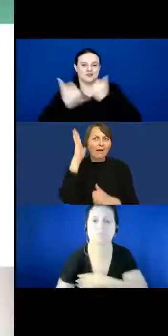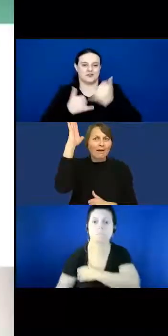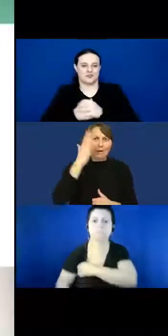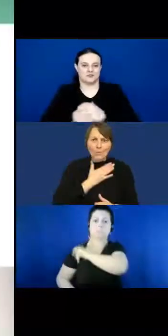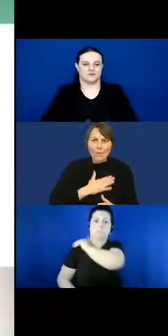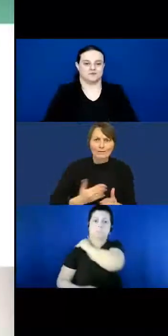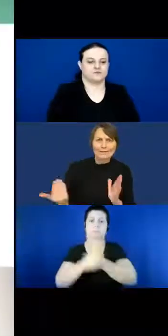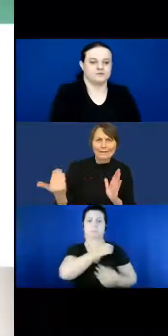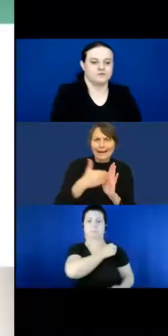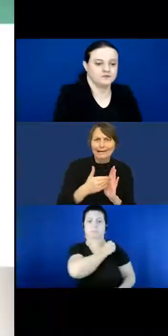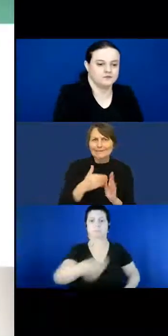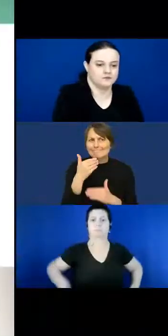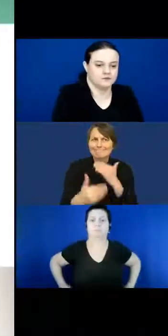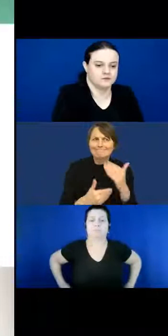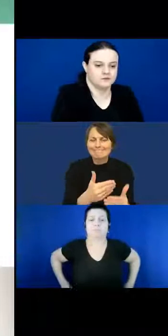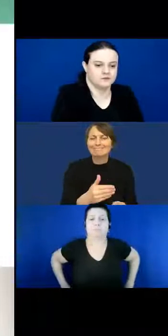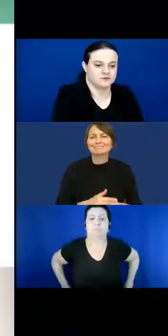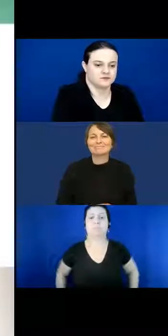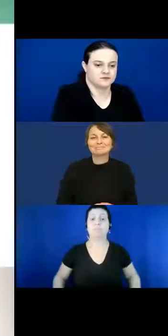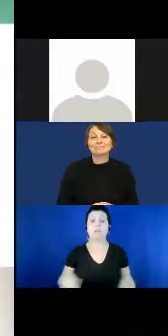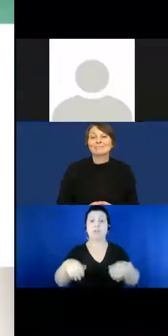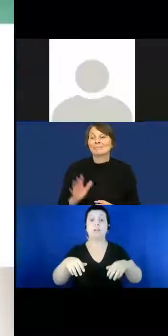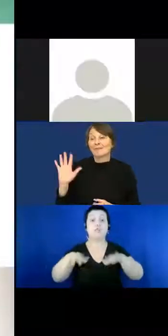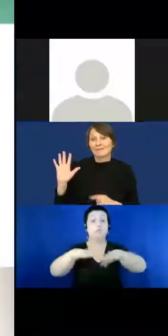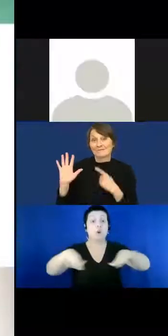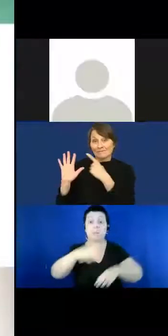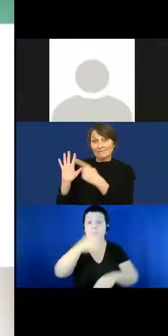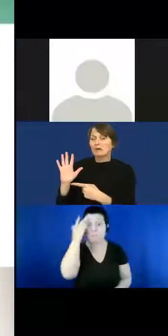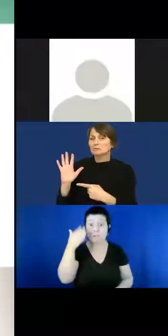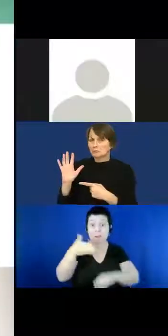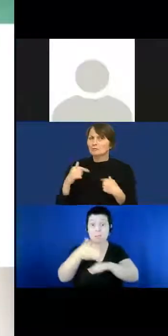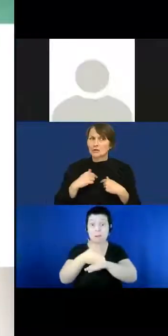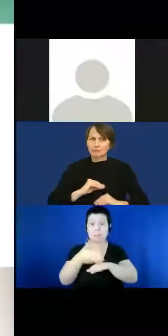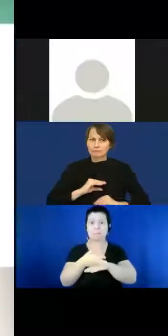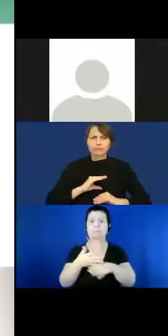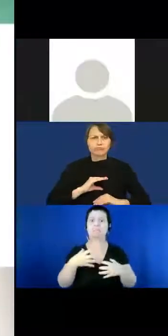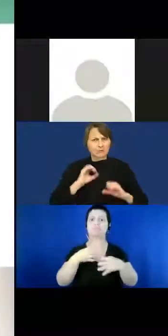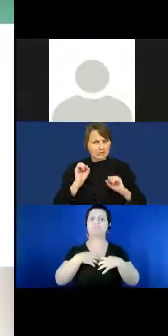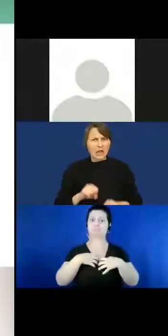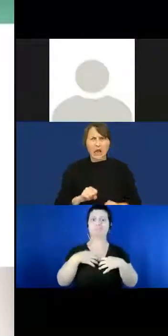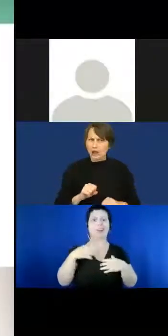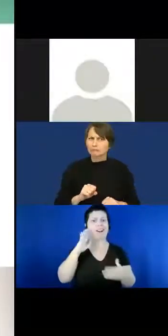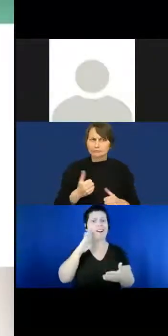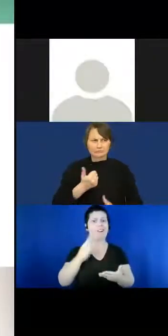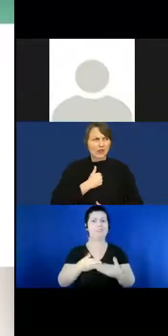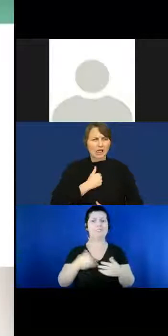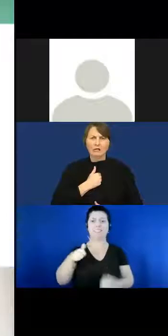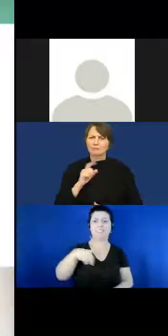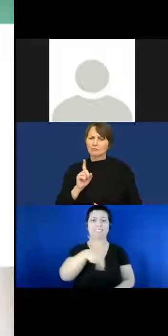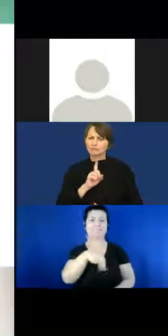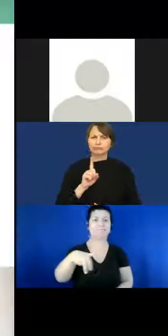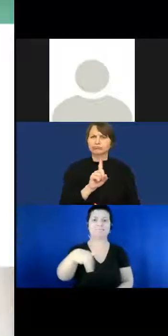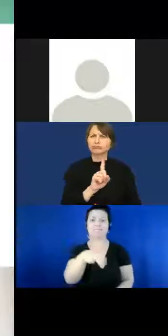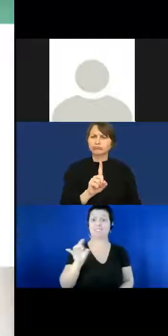And all participants were also confident enough to navigate independently when continuous feedback was